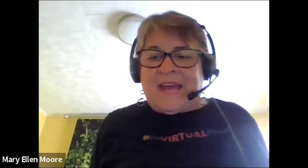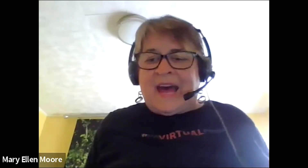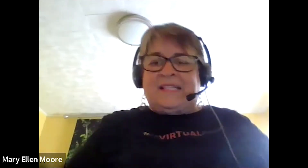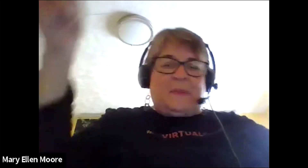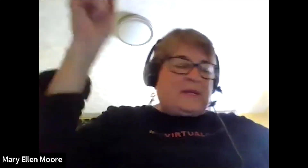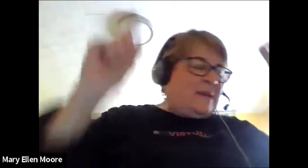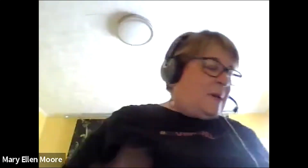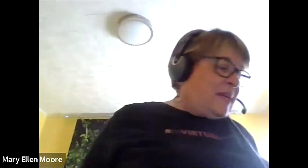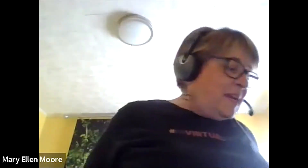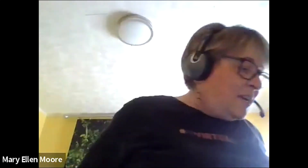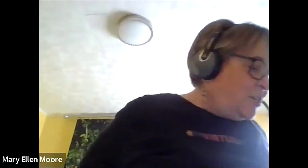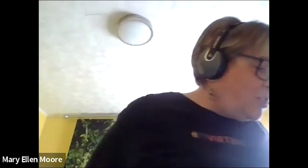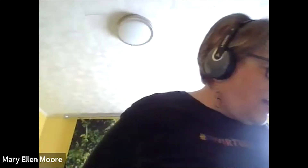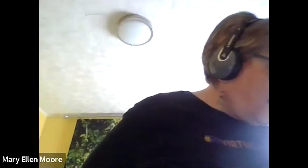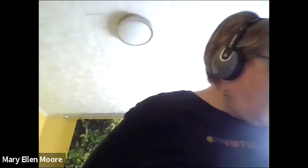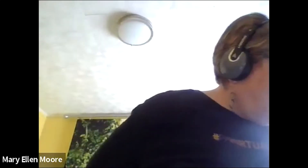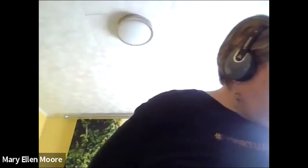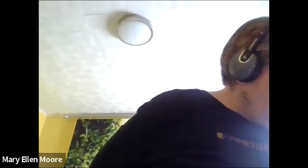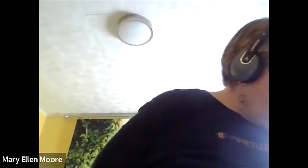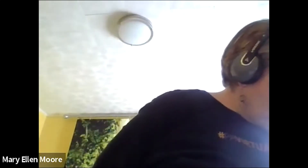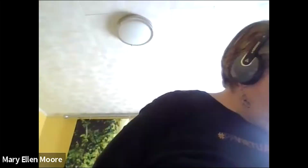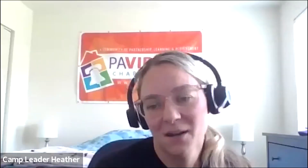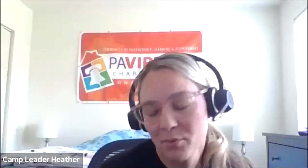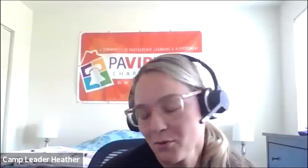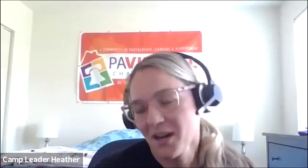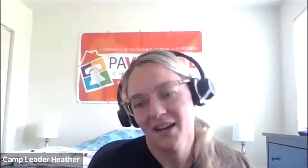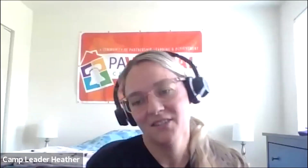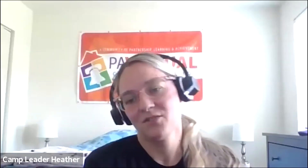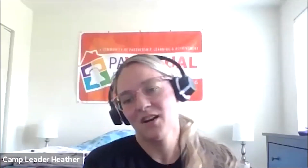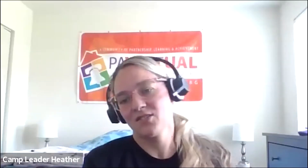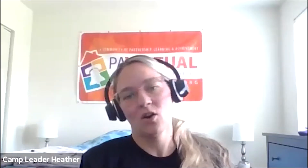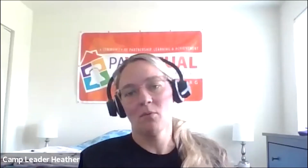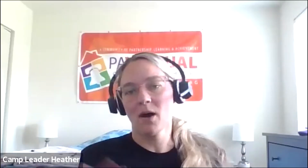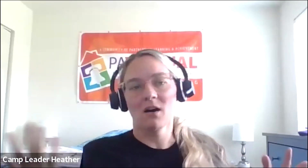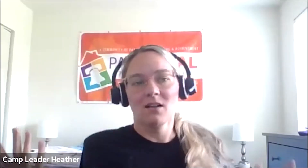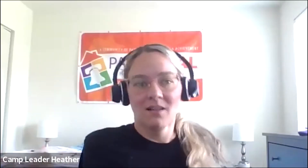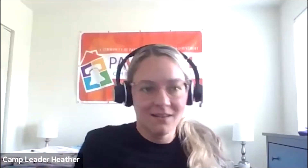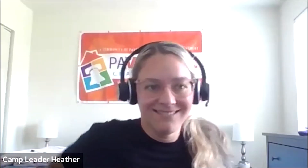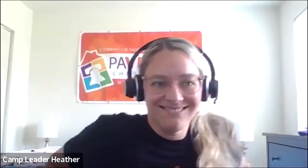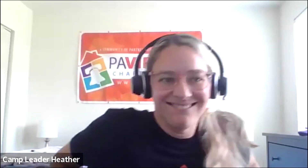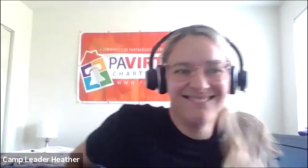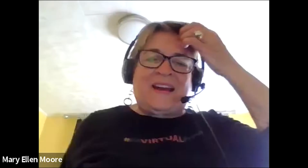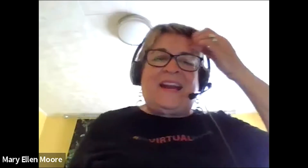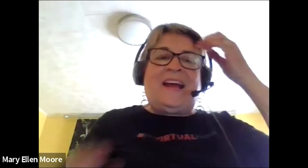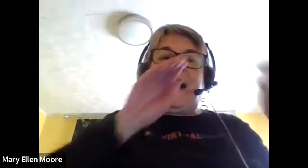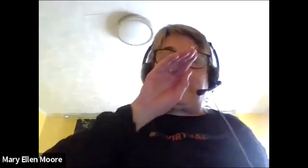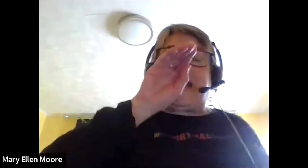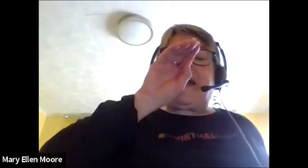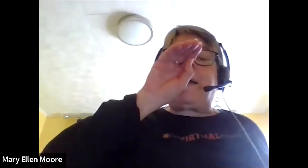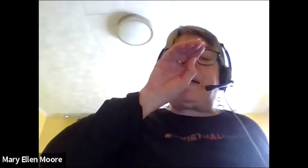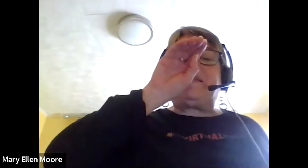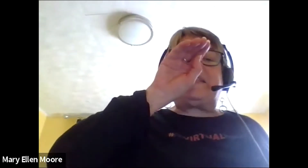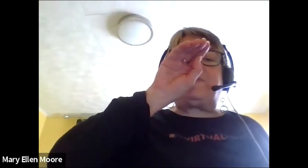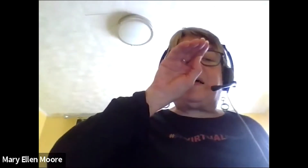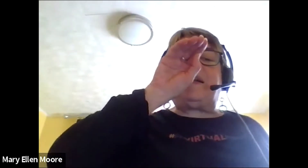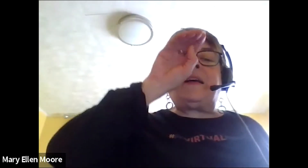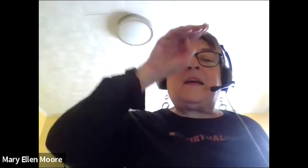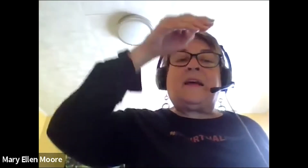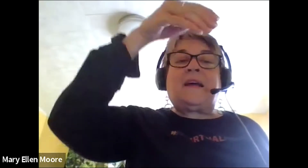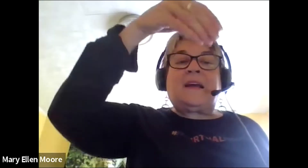Yes, monkey, monkey. Good job. We can't stump you guys. You guys know them all. That's right. Okay, how about this one?